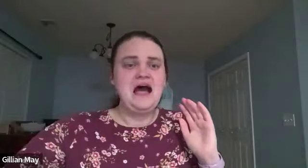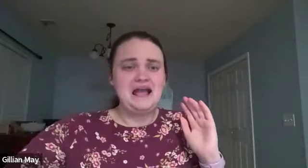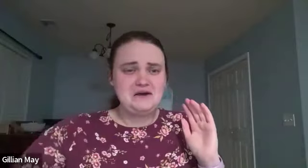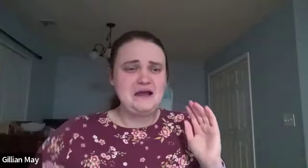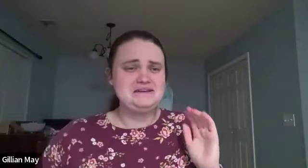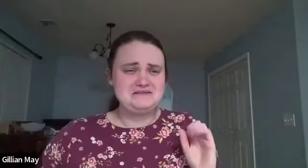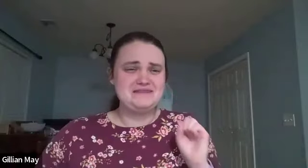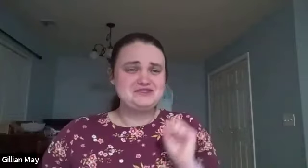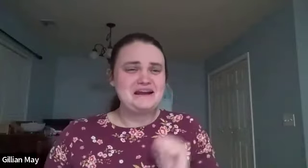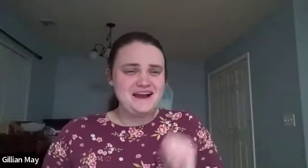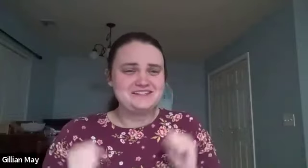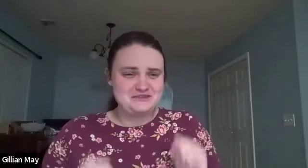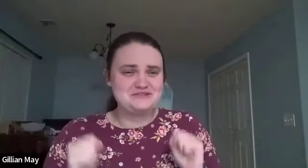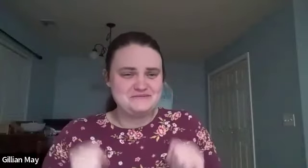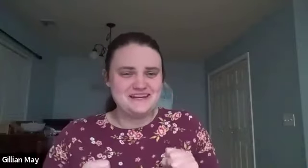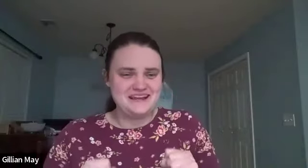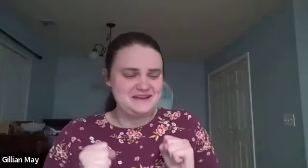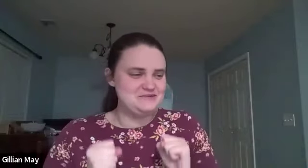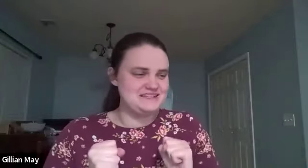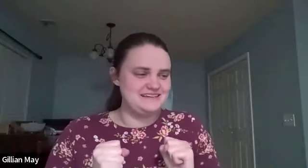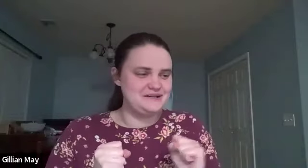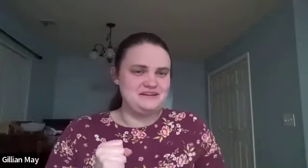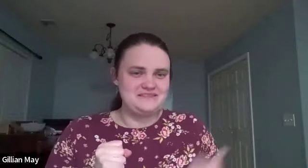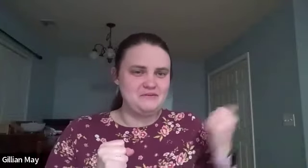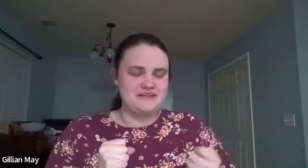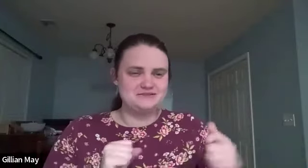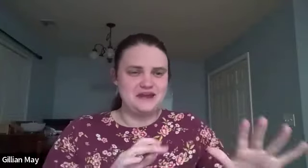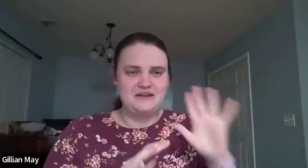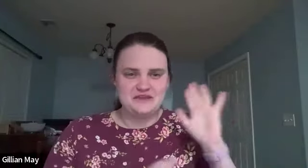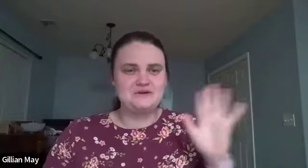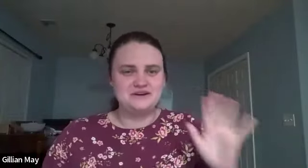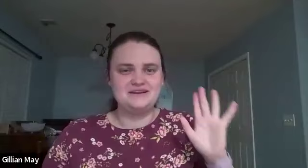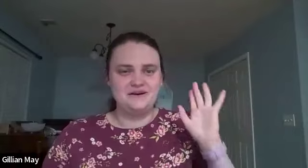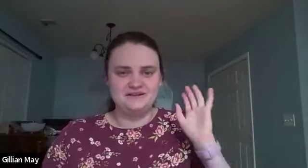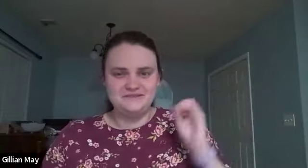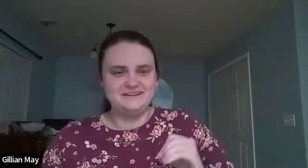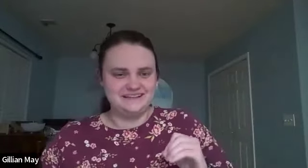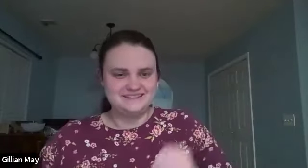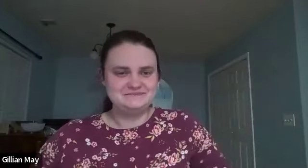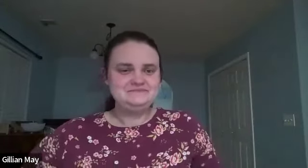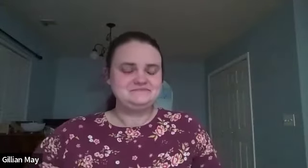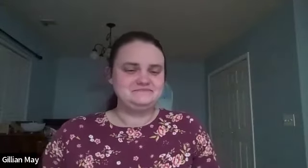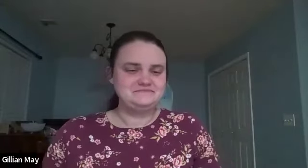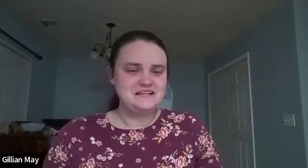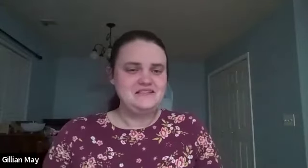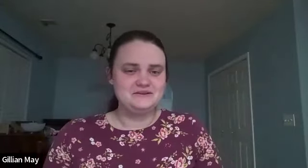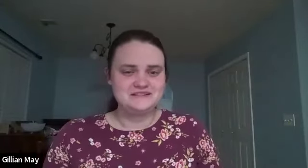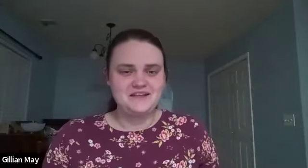I know. I've tried not to throw so many. I even was like, we don't need that one. That's okay. I think we're good on feelings. There's a